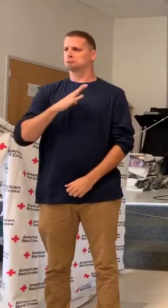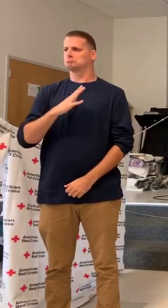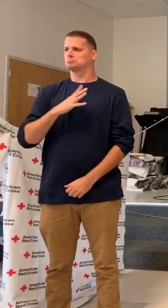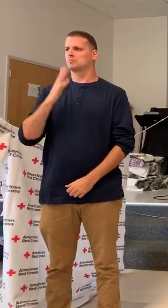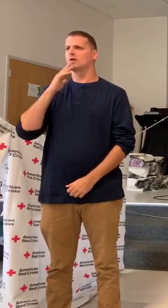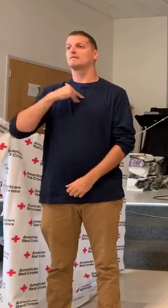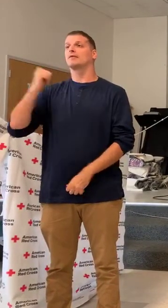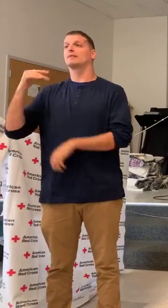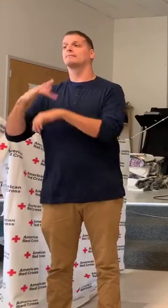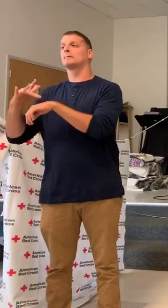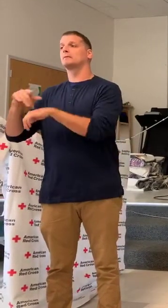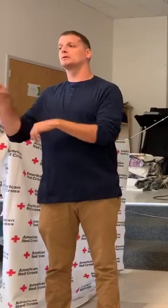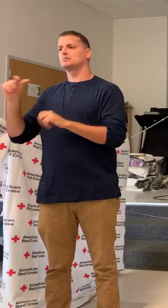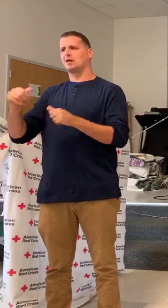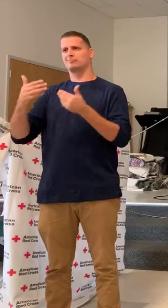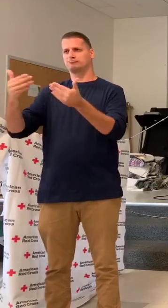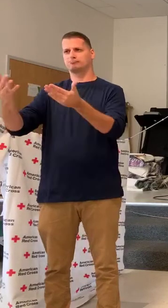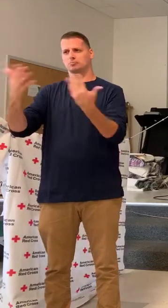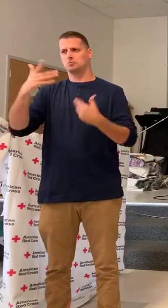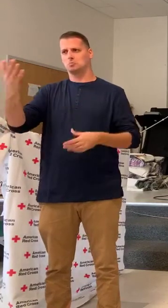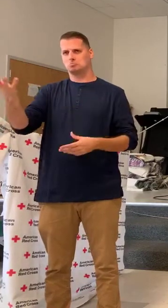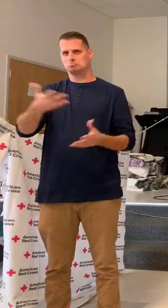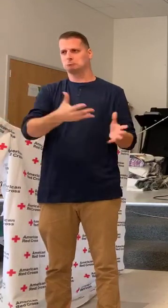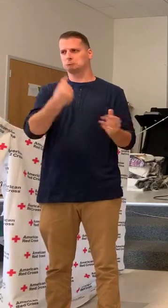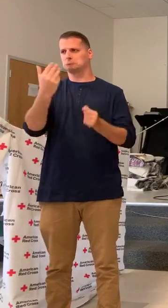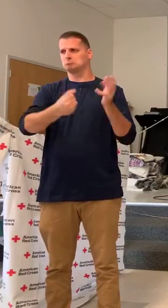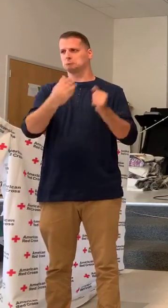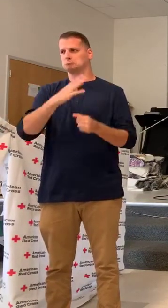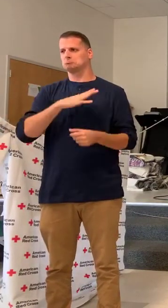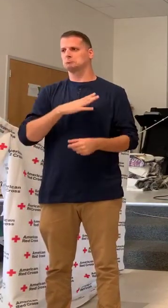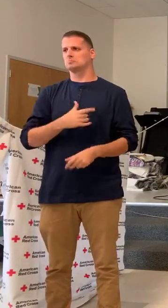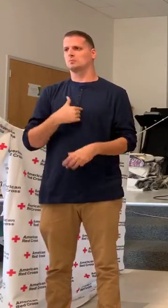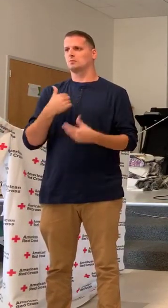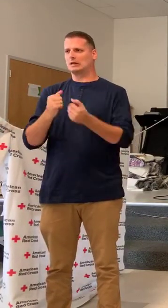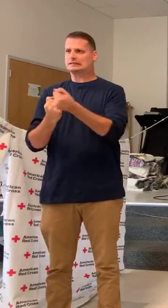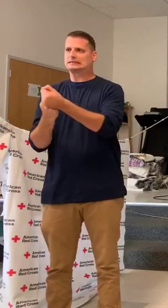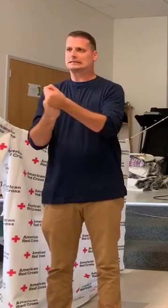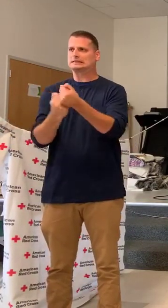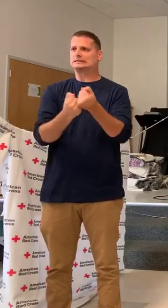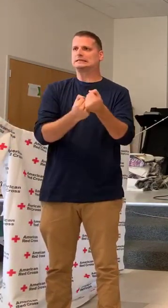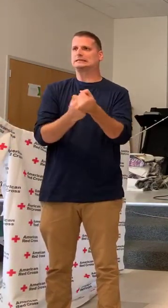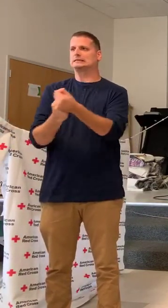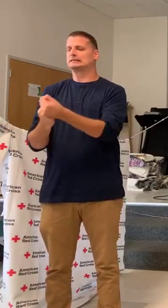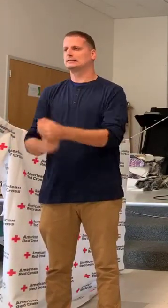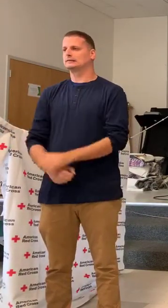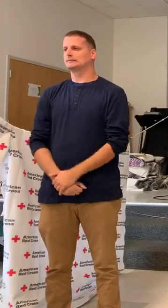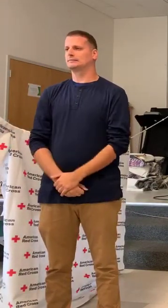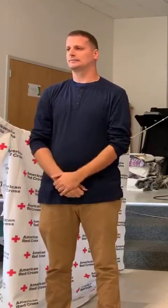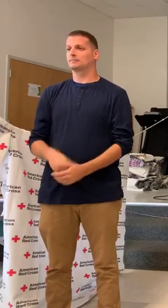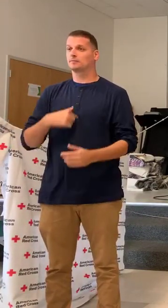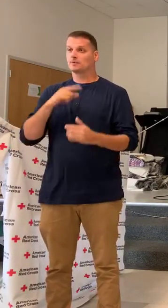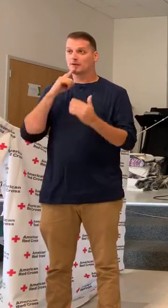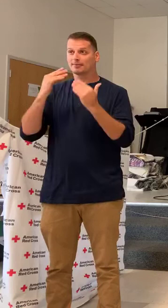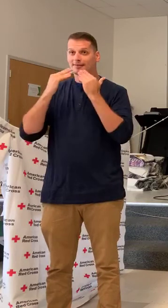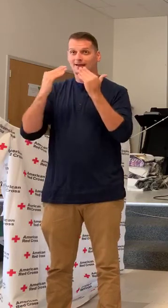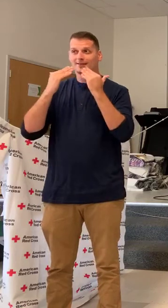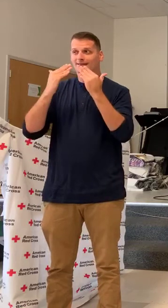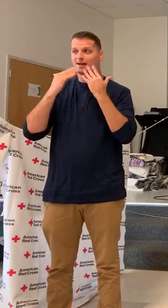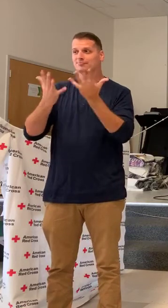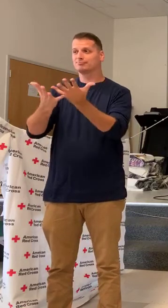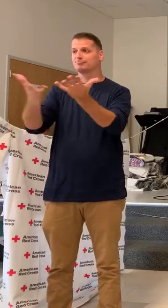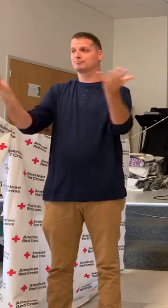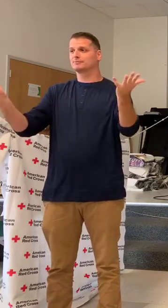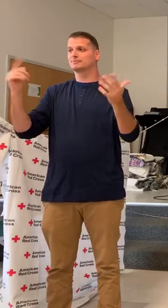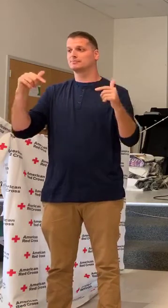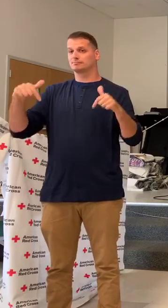that you're welcome to. We're going to try to support you. I want to thank so much the Senior Center here